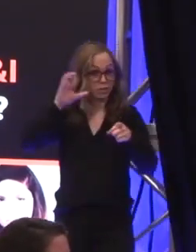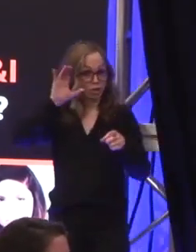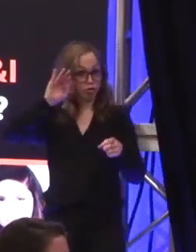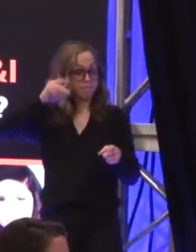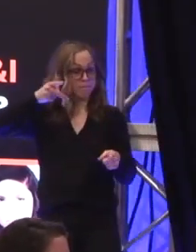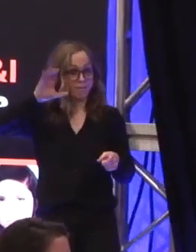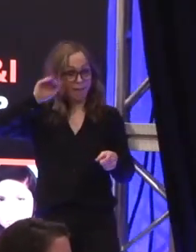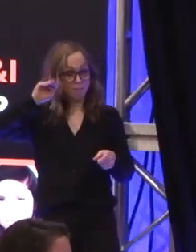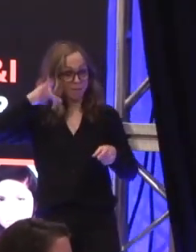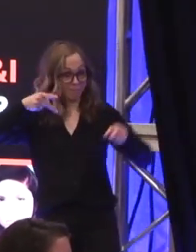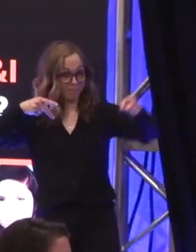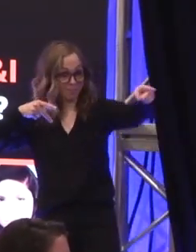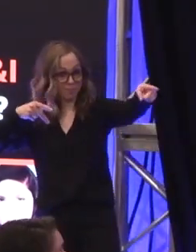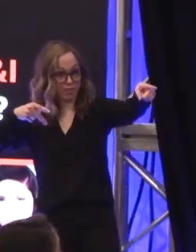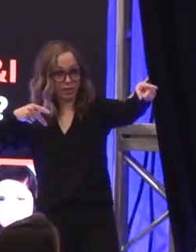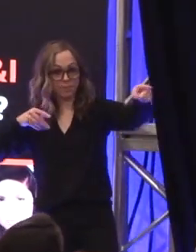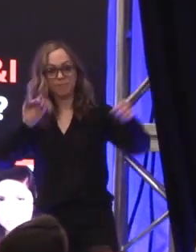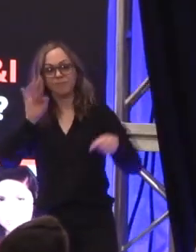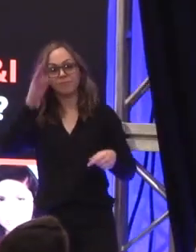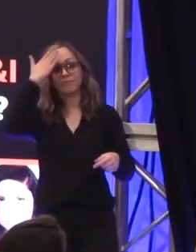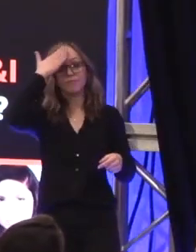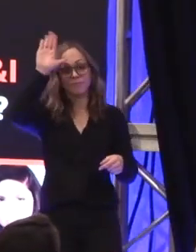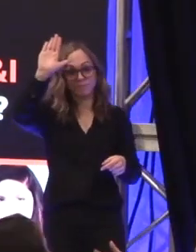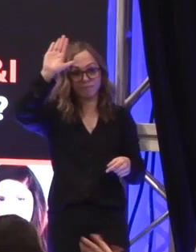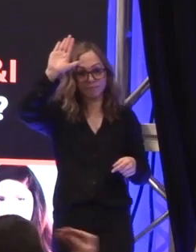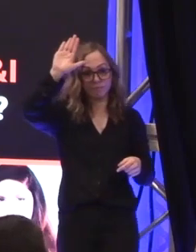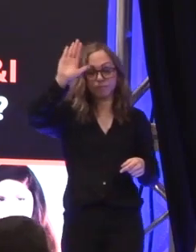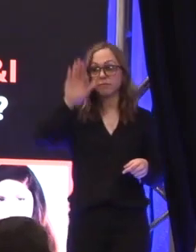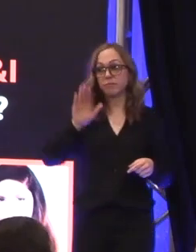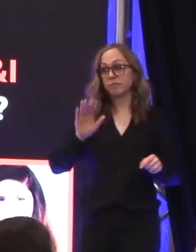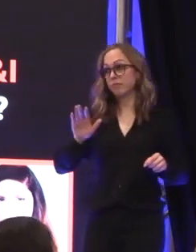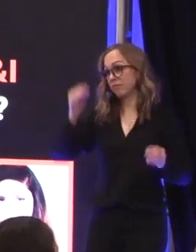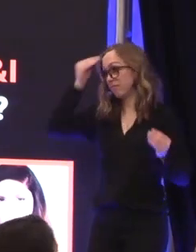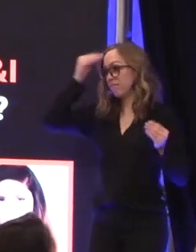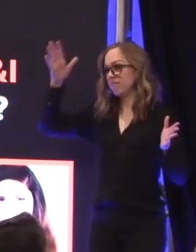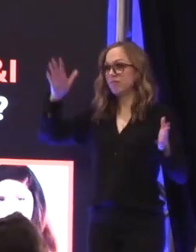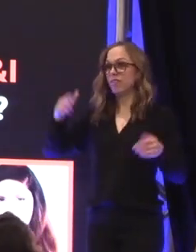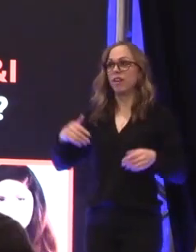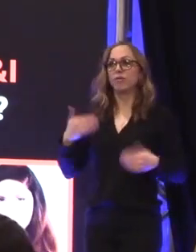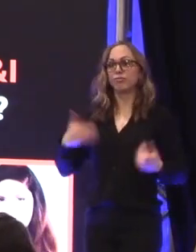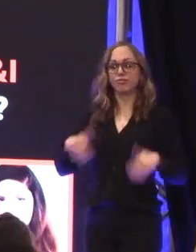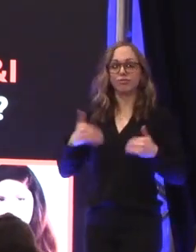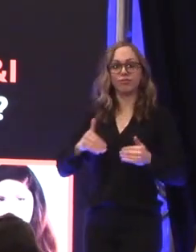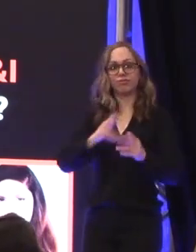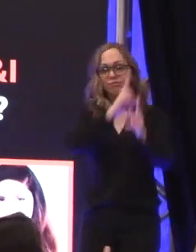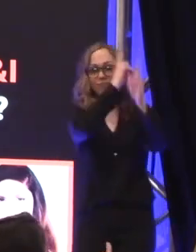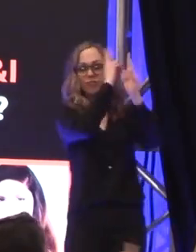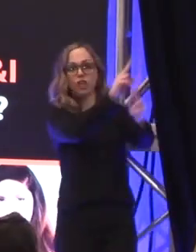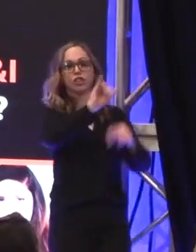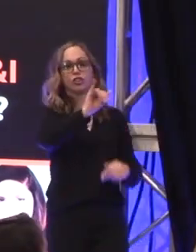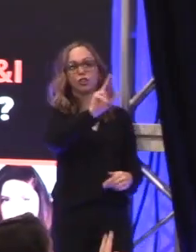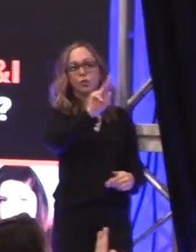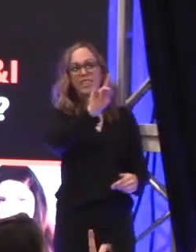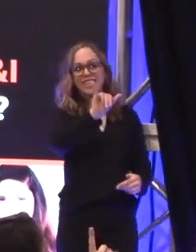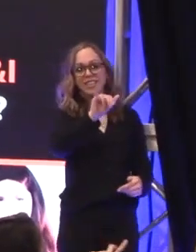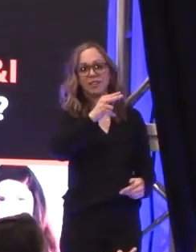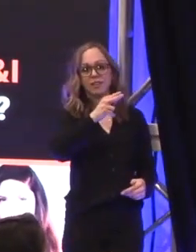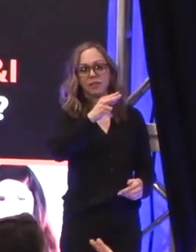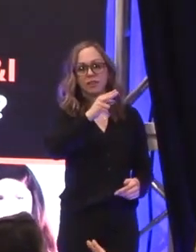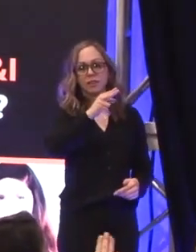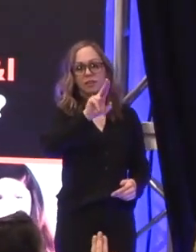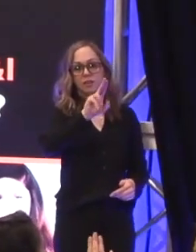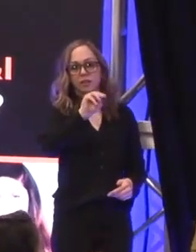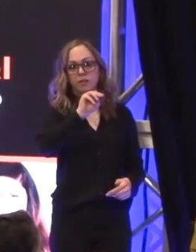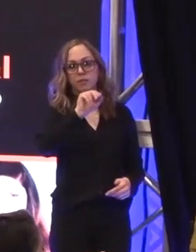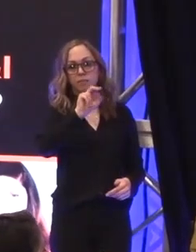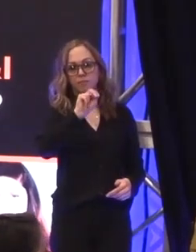Can we? Well, those of you that know, and everyone in the room should know, we have a legend right here, Judy Heumann.